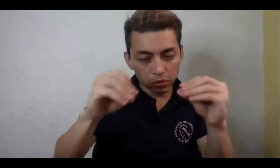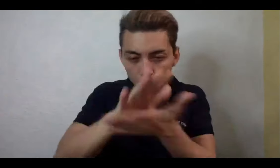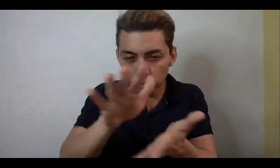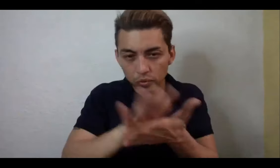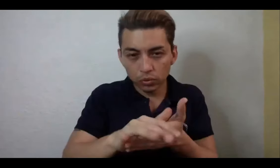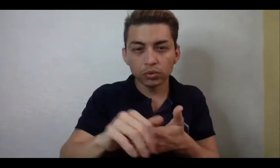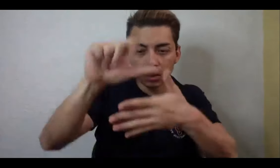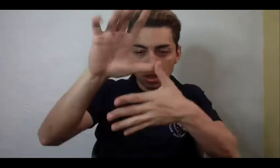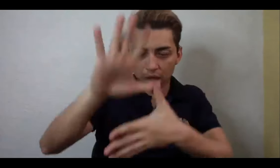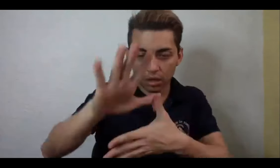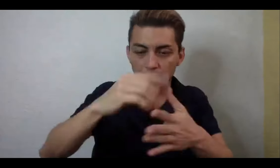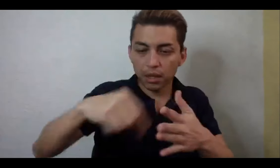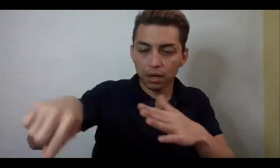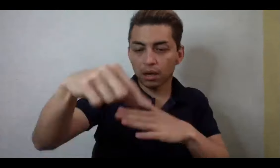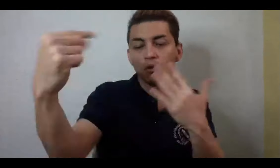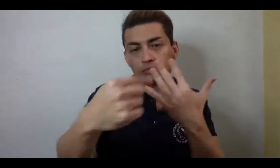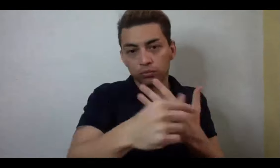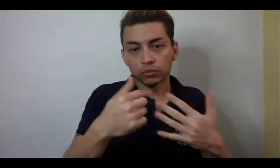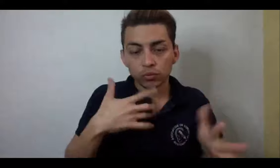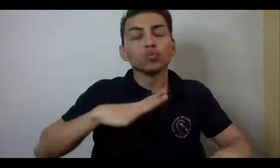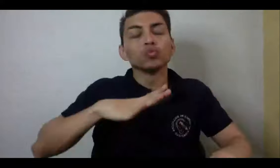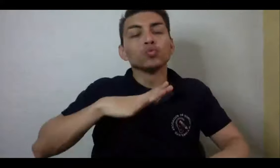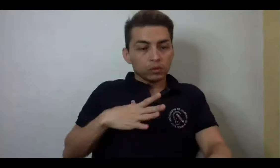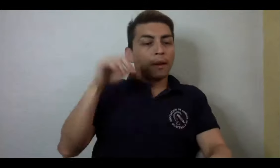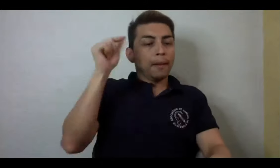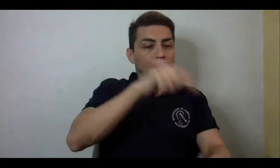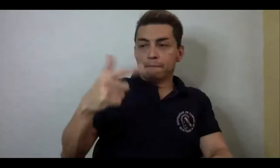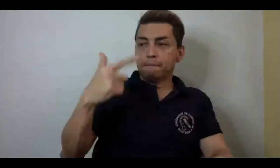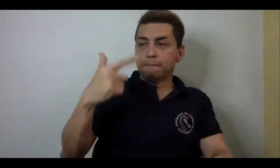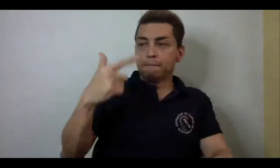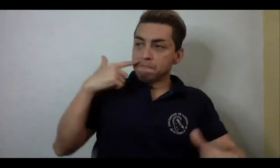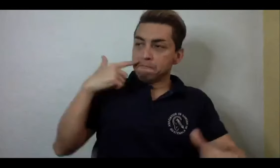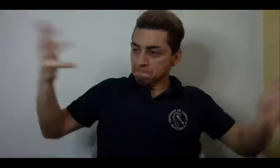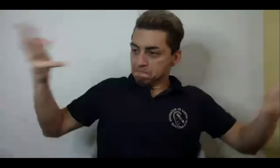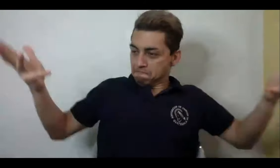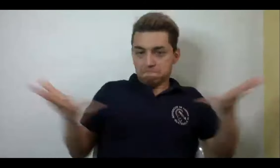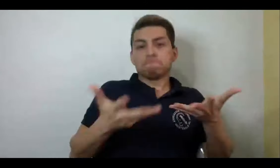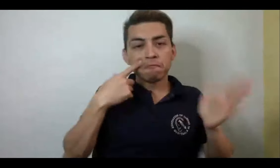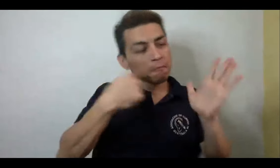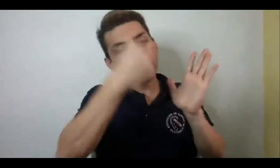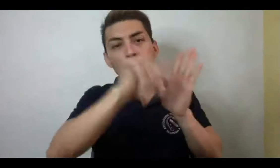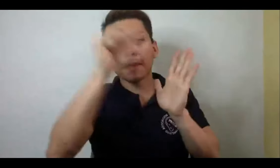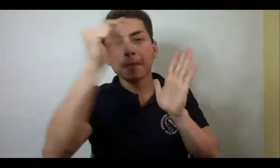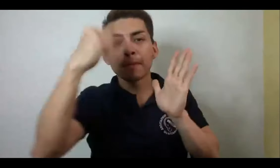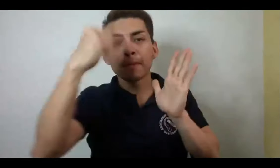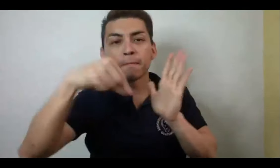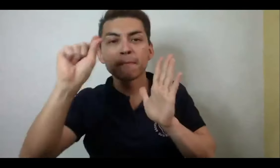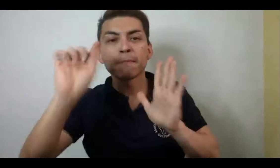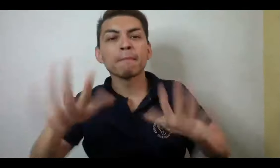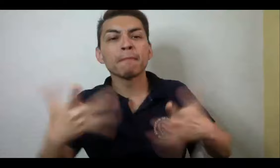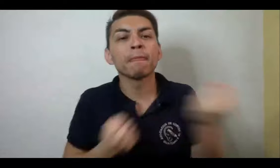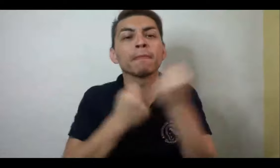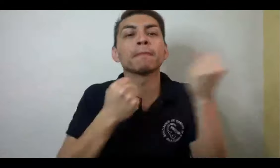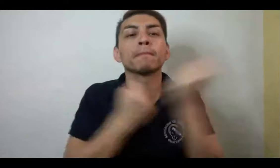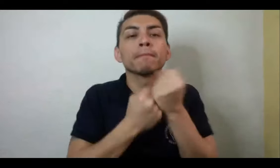privilege of partaking in that momentous event that highlighted the efforts and achievements of the